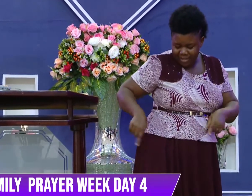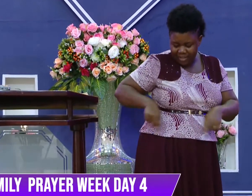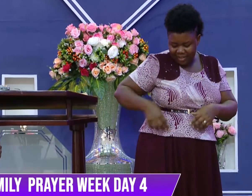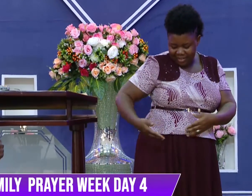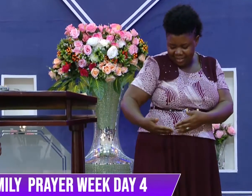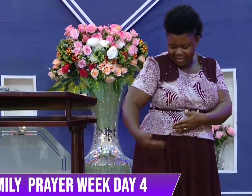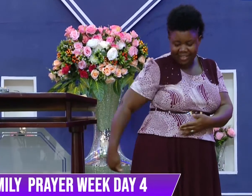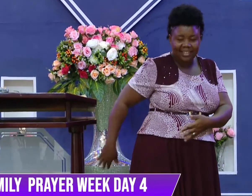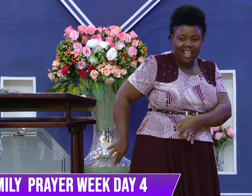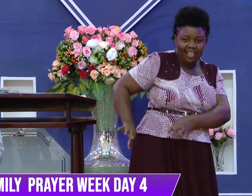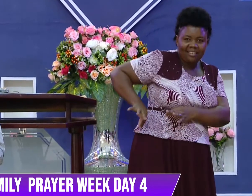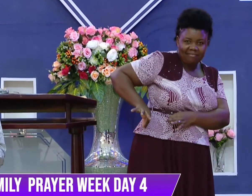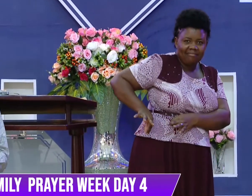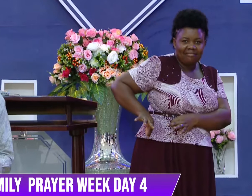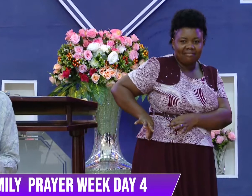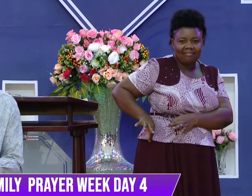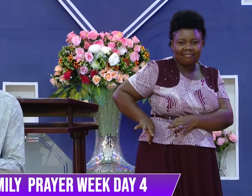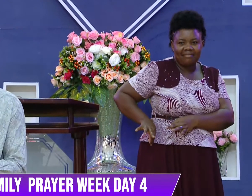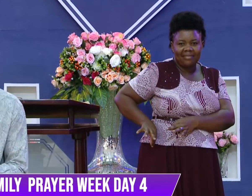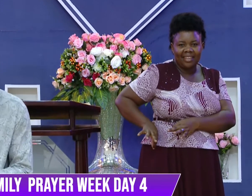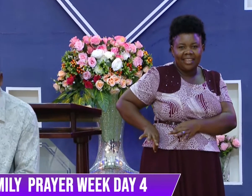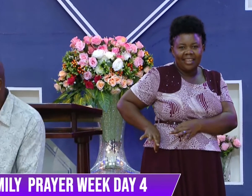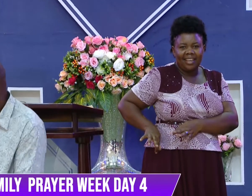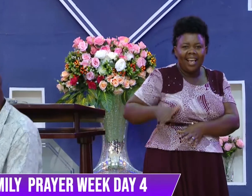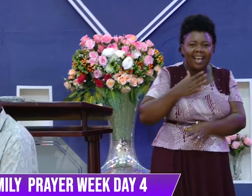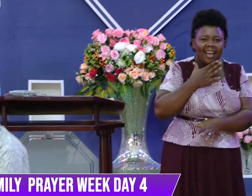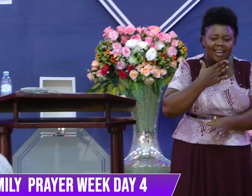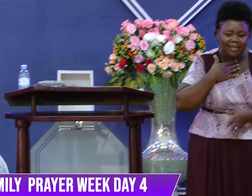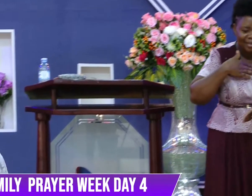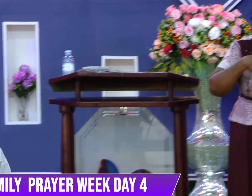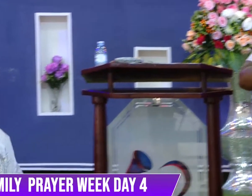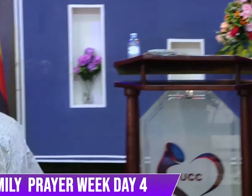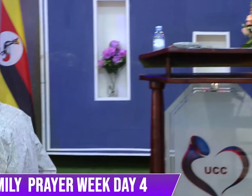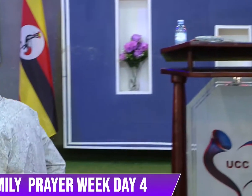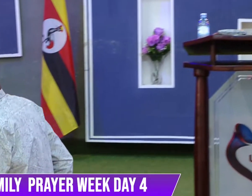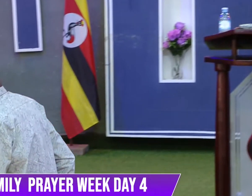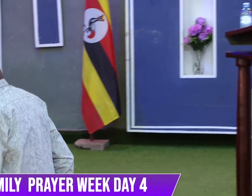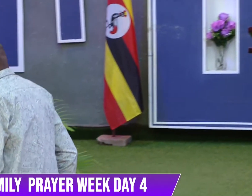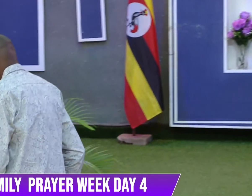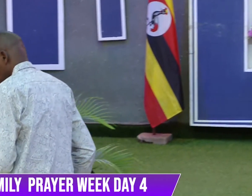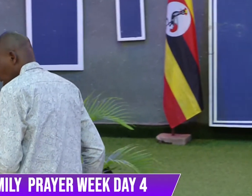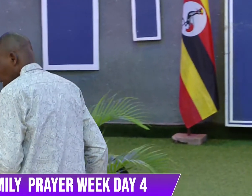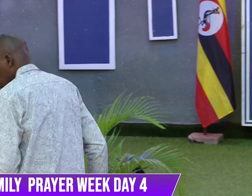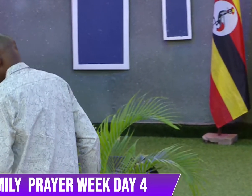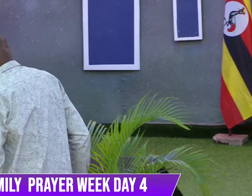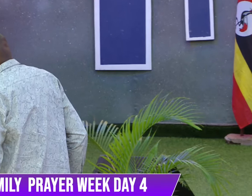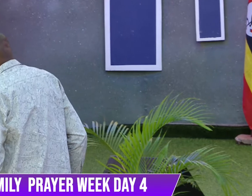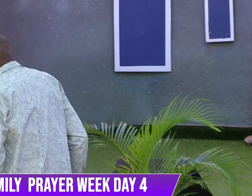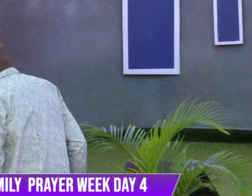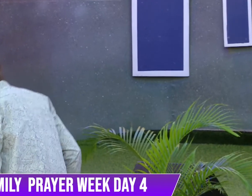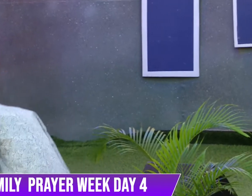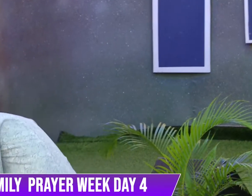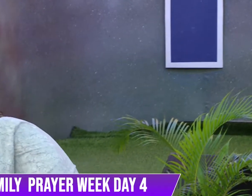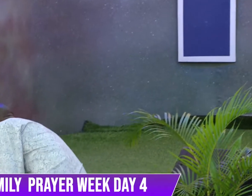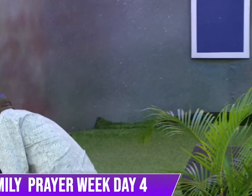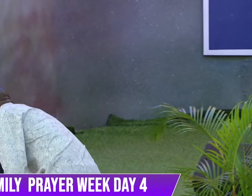Her dress is all skimpy like a shirt. And she loves to bend and sweep